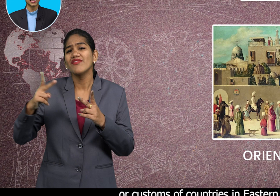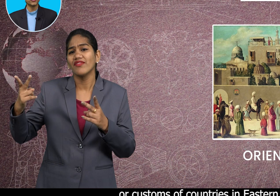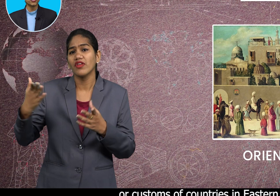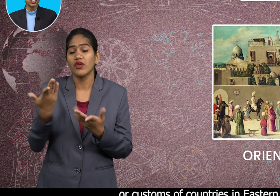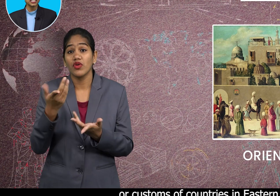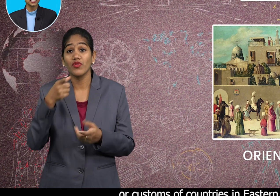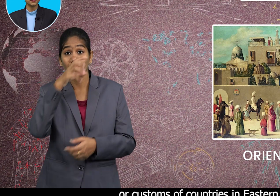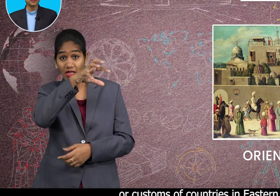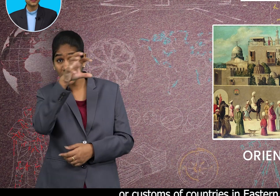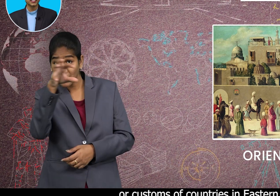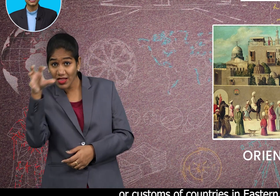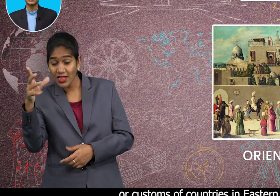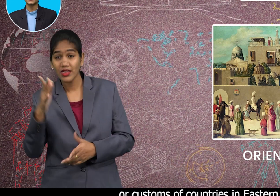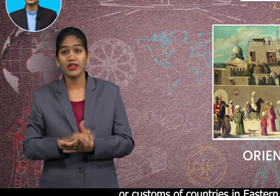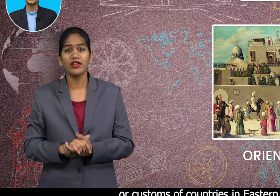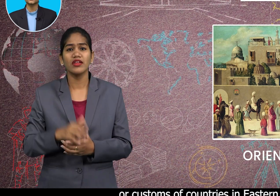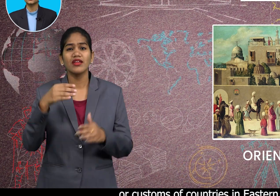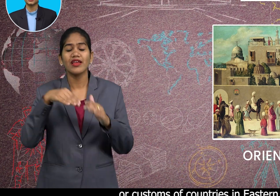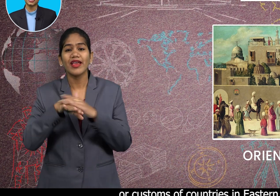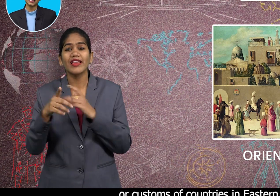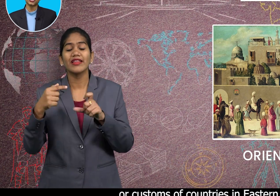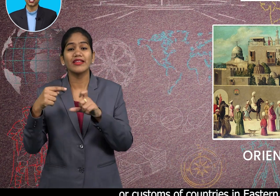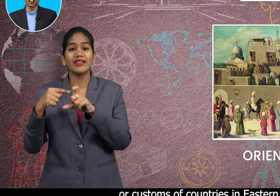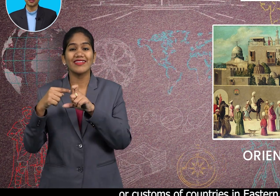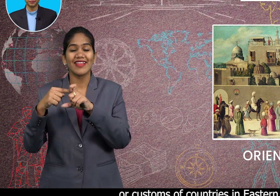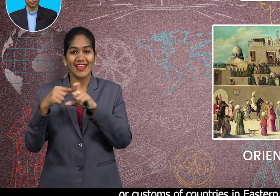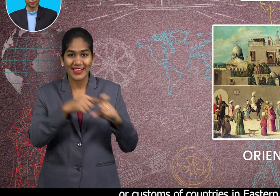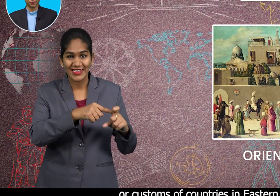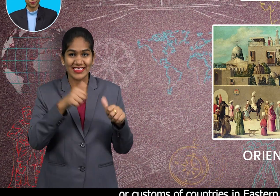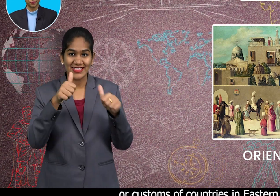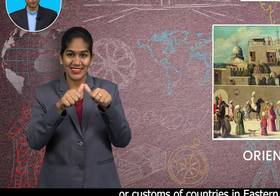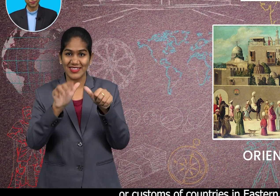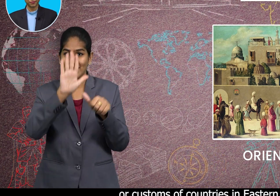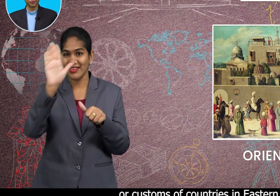of countries in Eastern Asia.